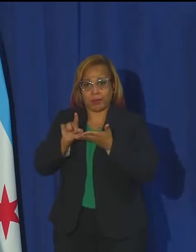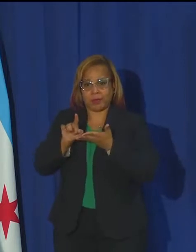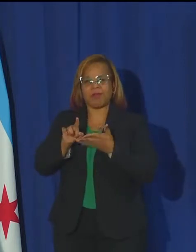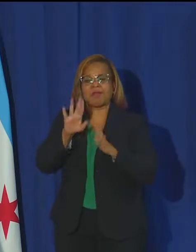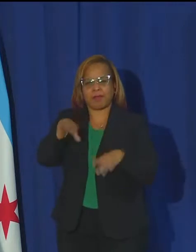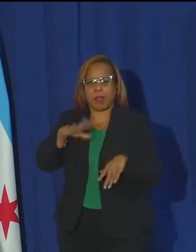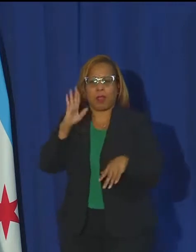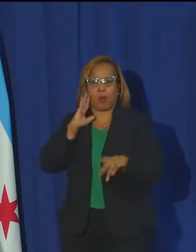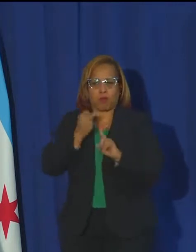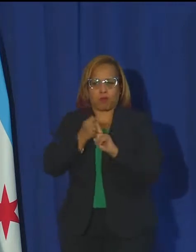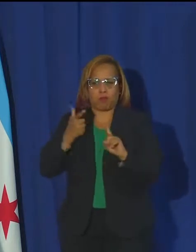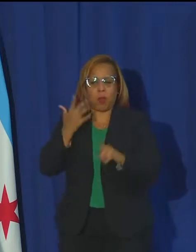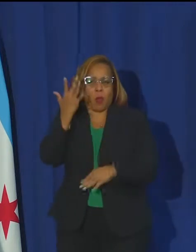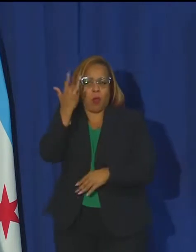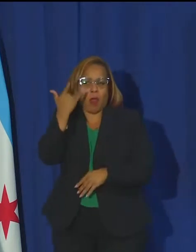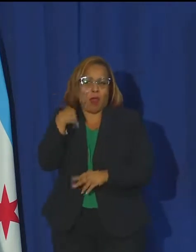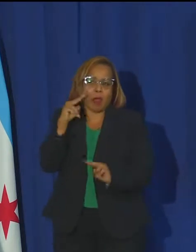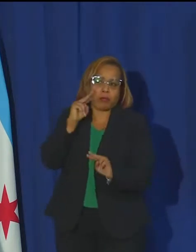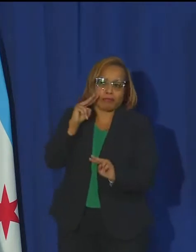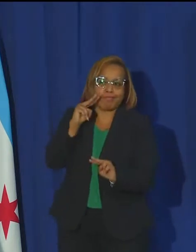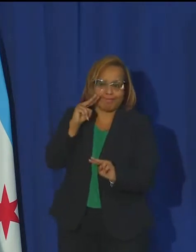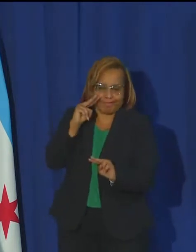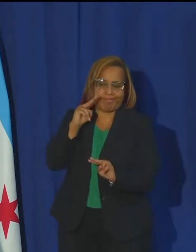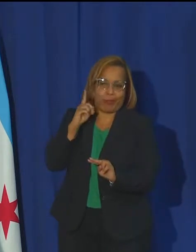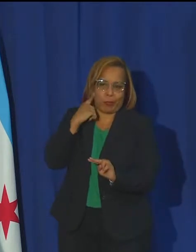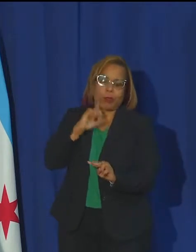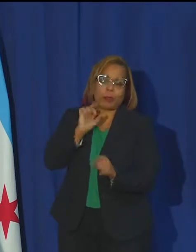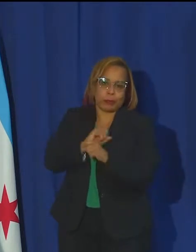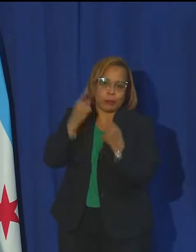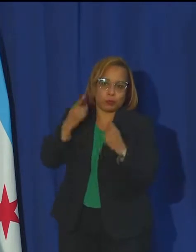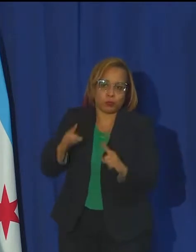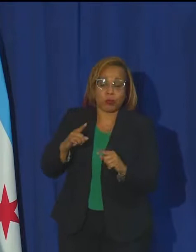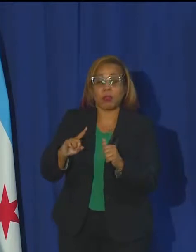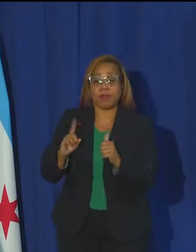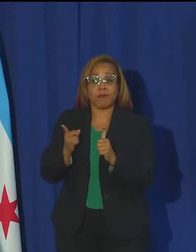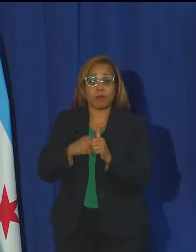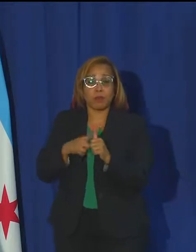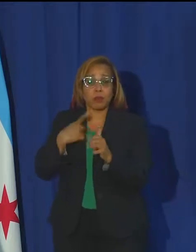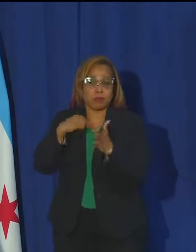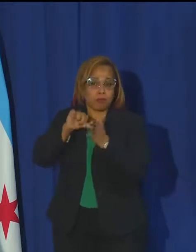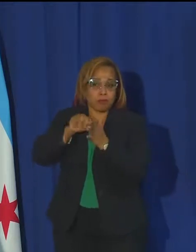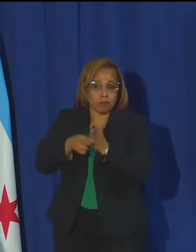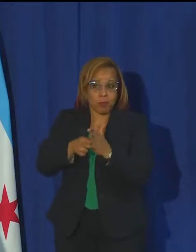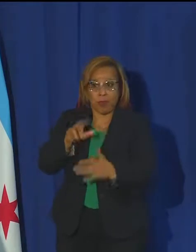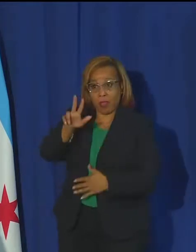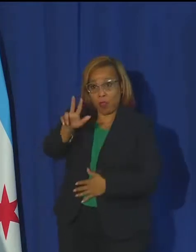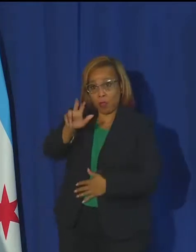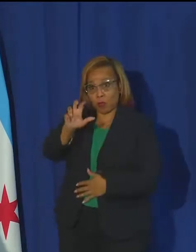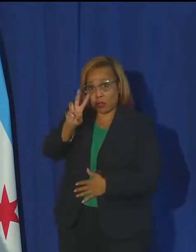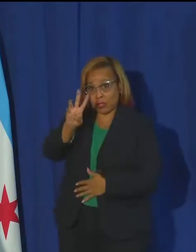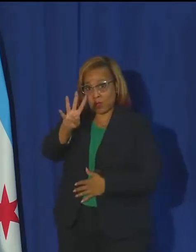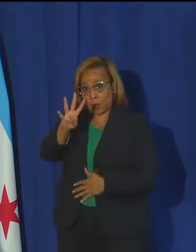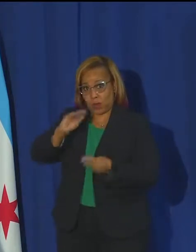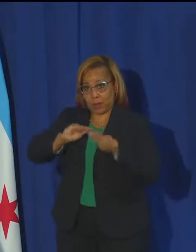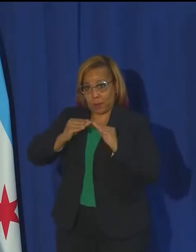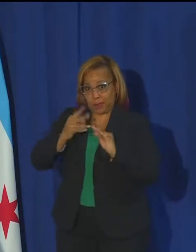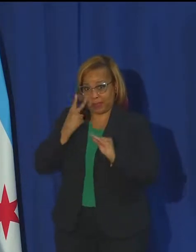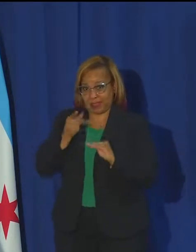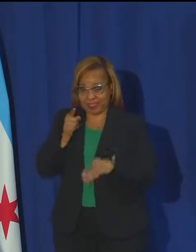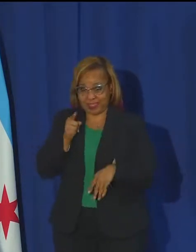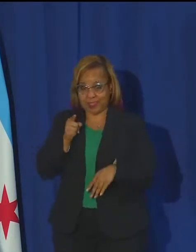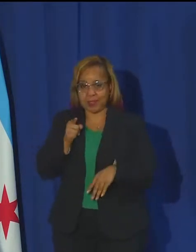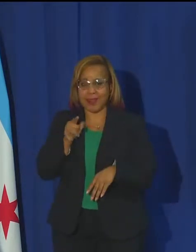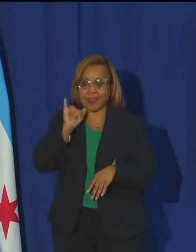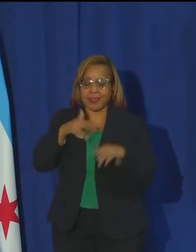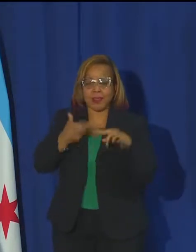want to talk a little bit about why I expect that to be true. First, I'll point out that that 364 number is